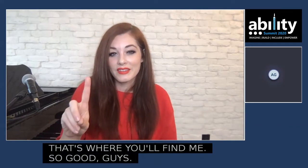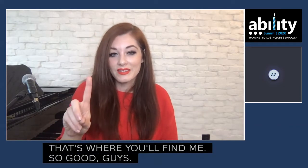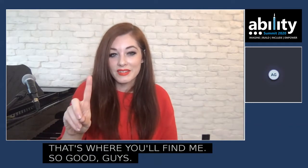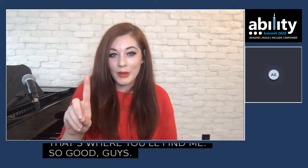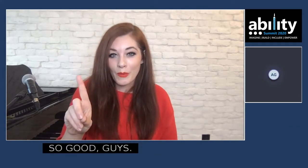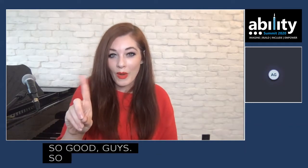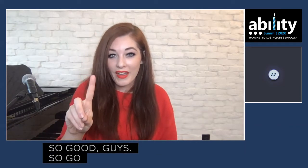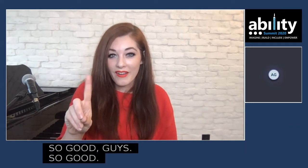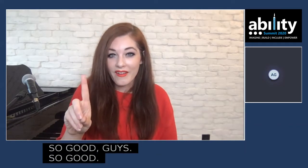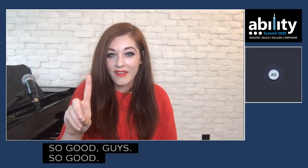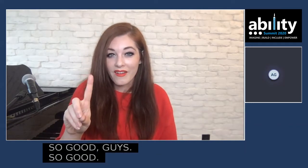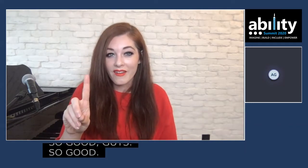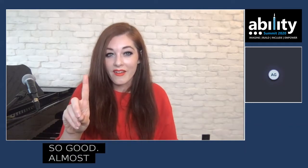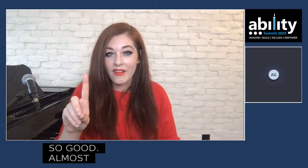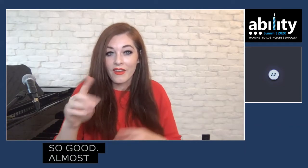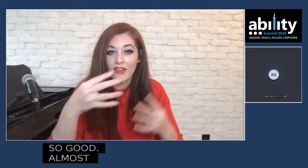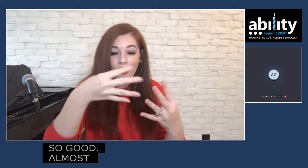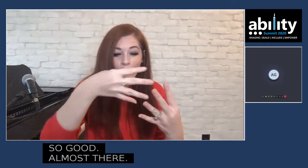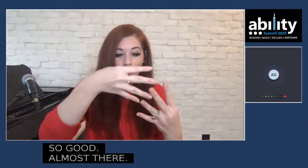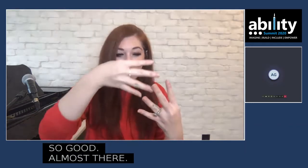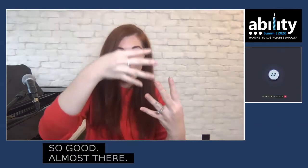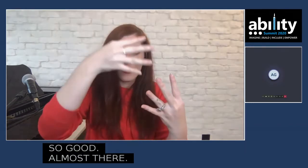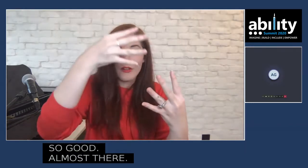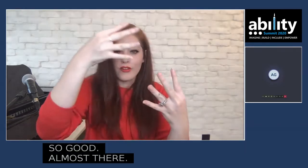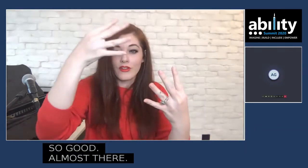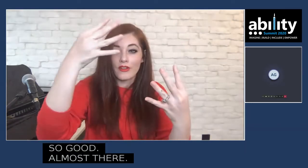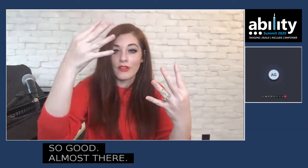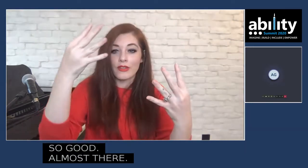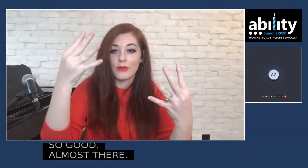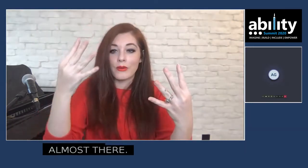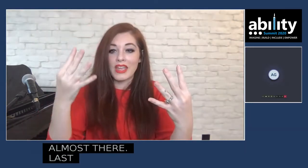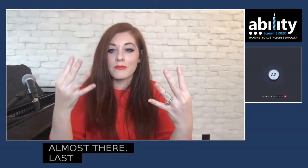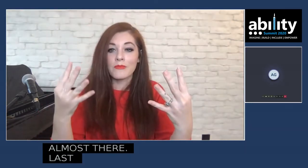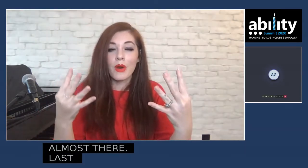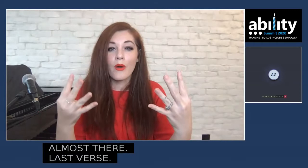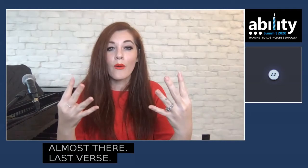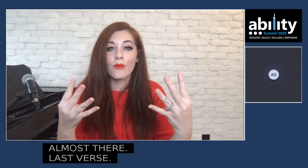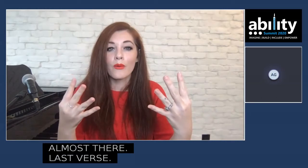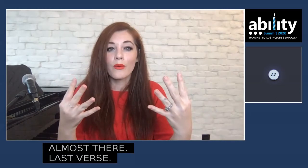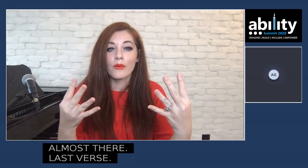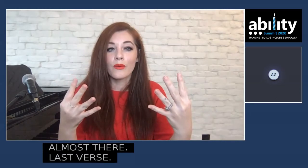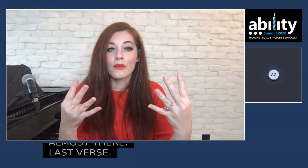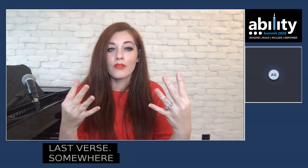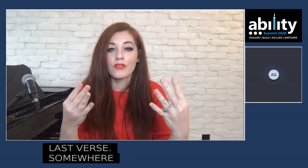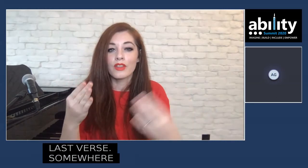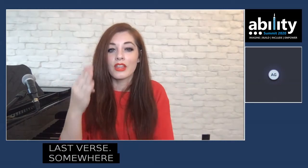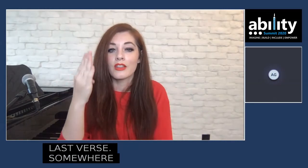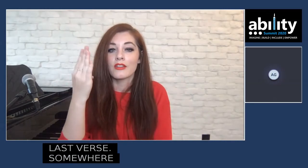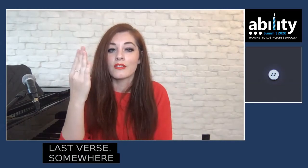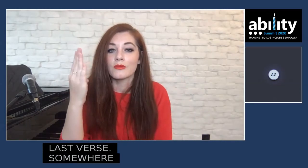verse. Somewhere over the rainbow,